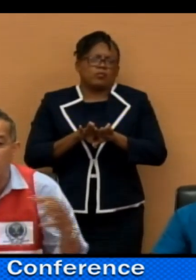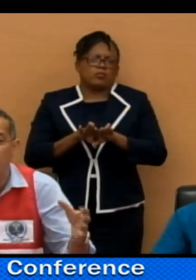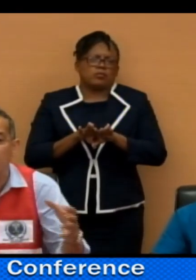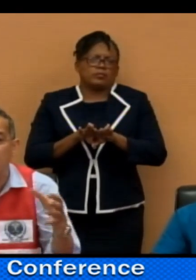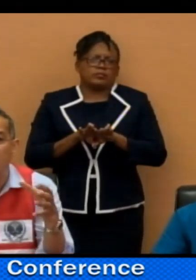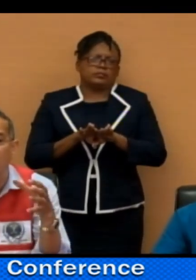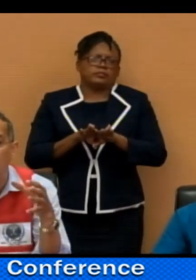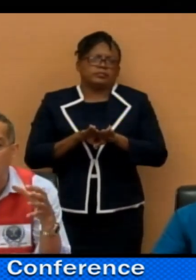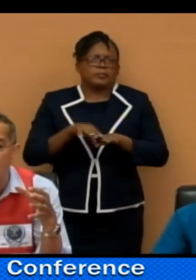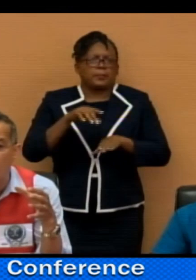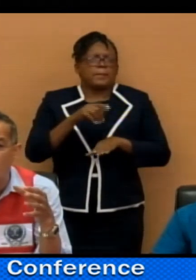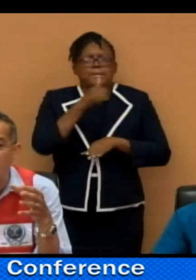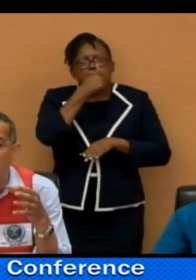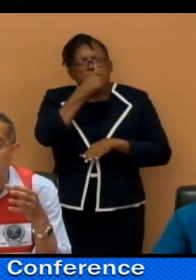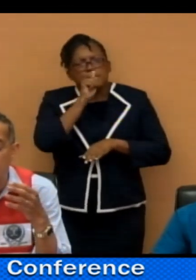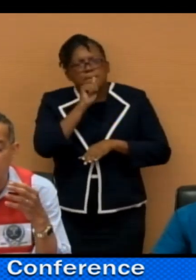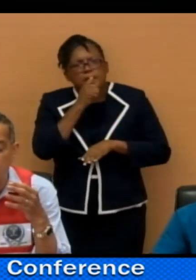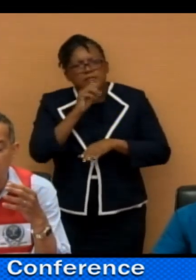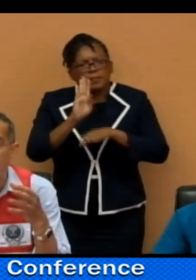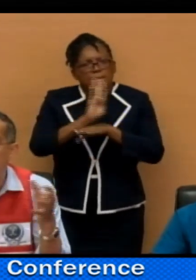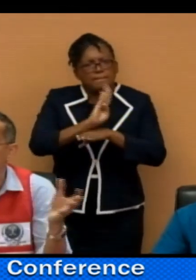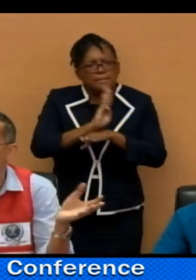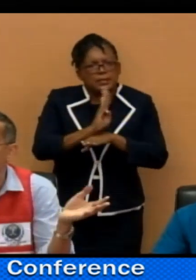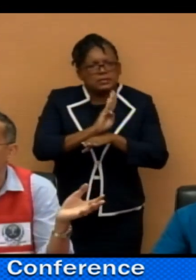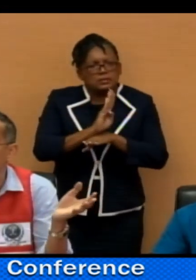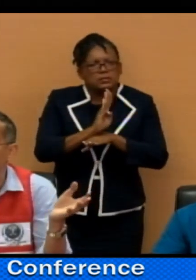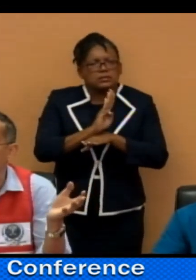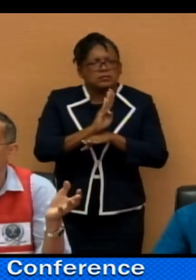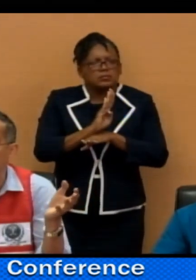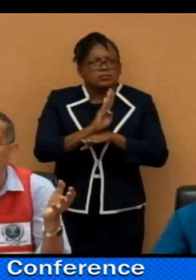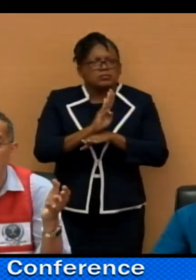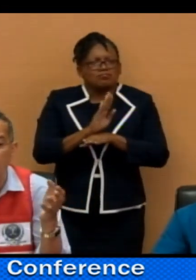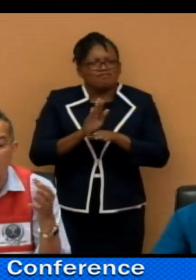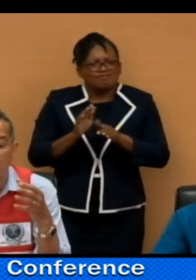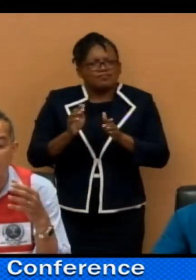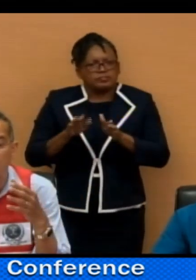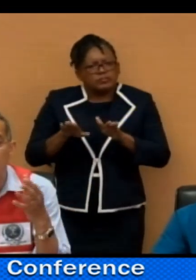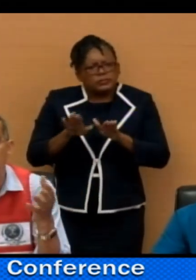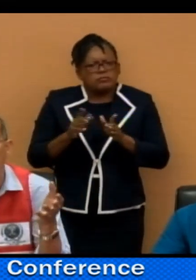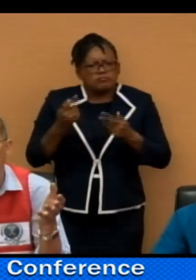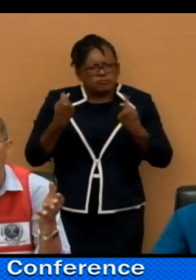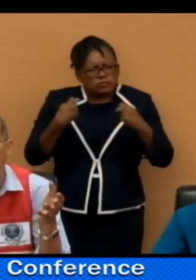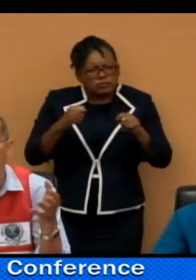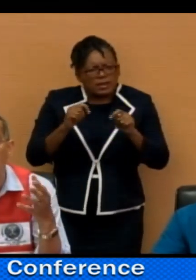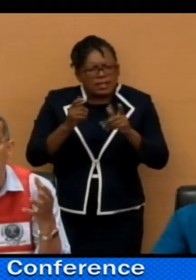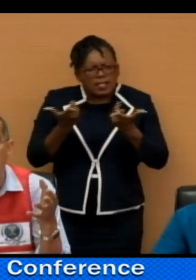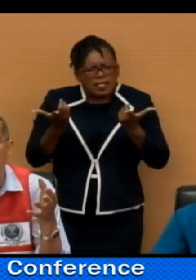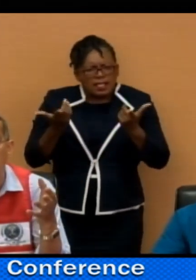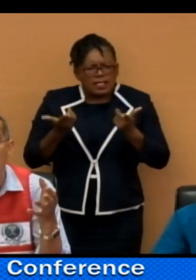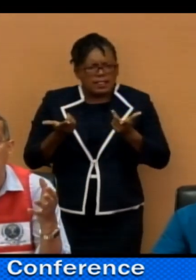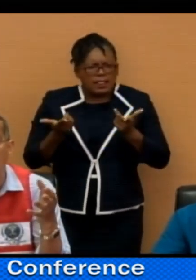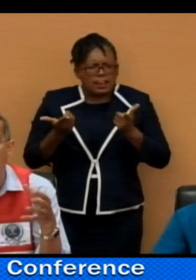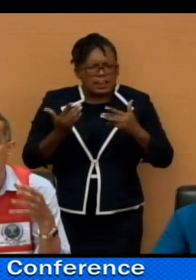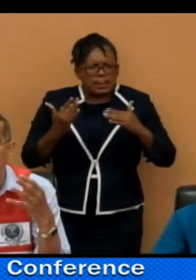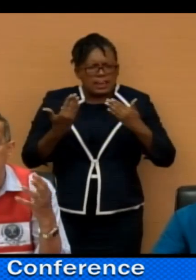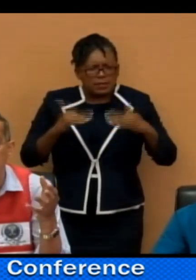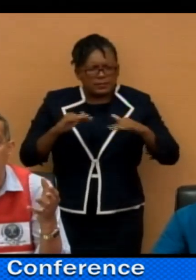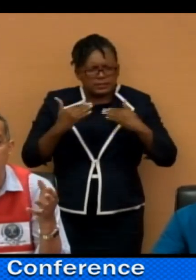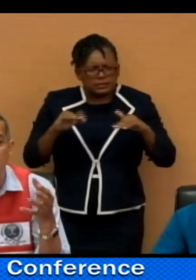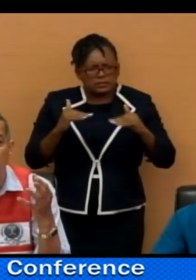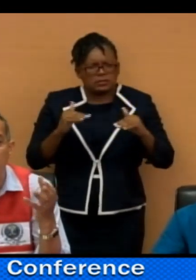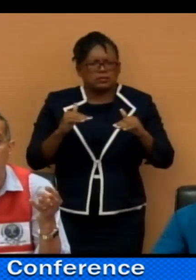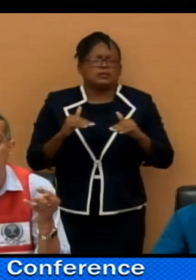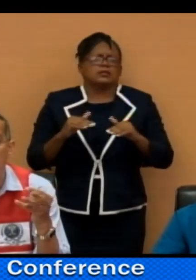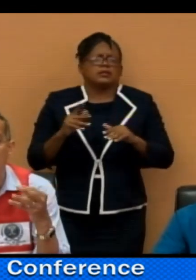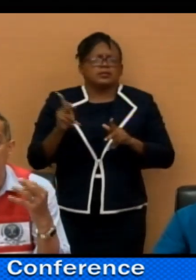of the private sector, of the minimizing of individuals coming to work, only necessary